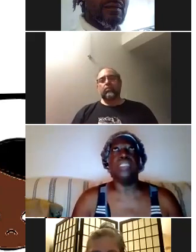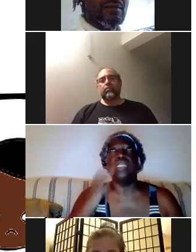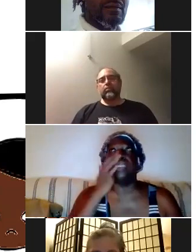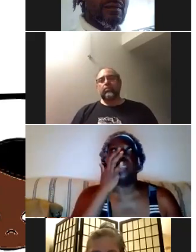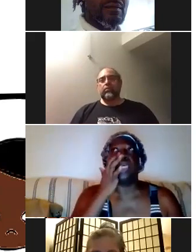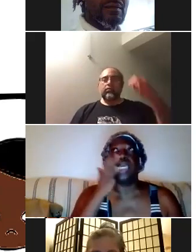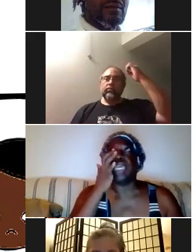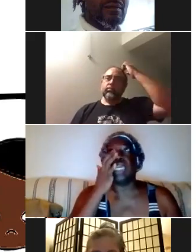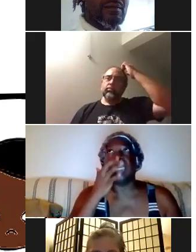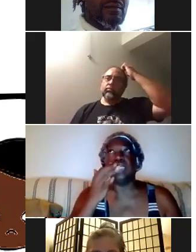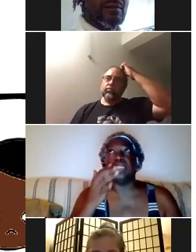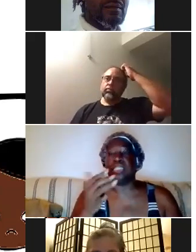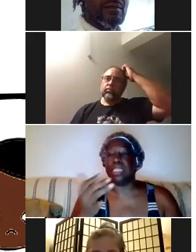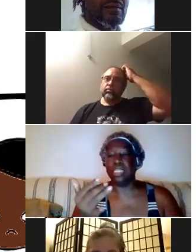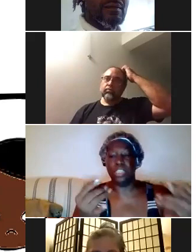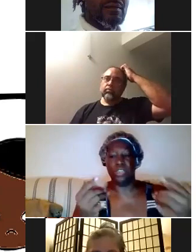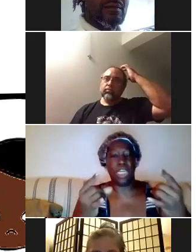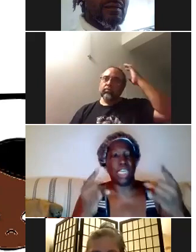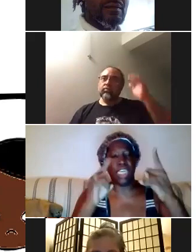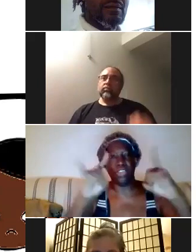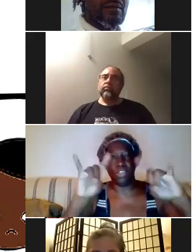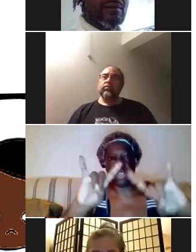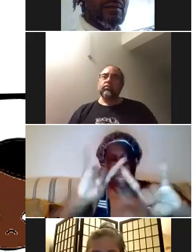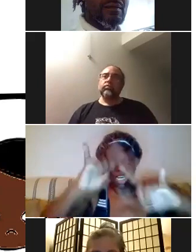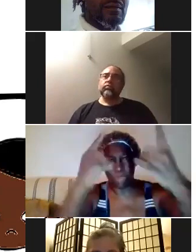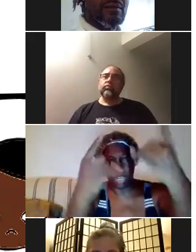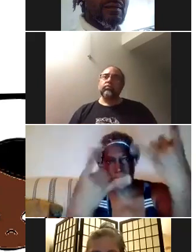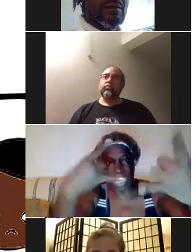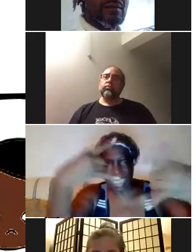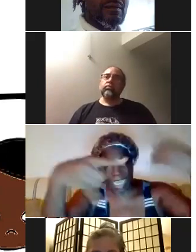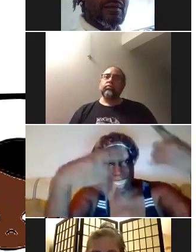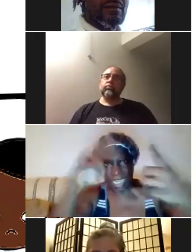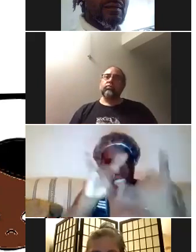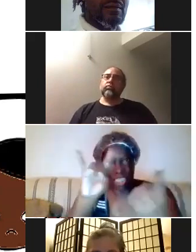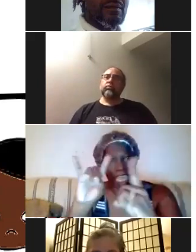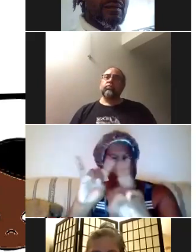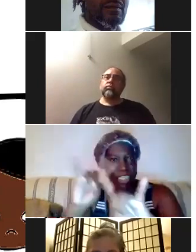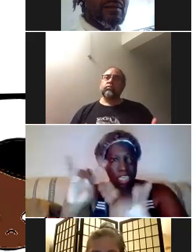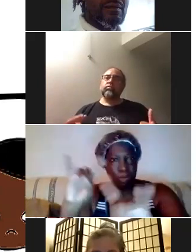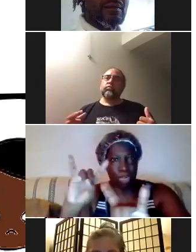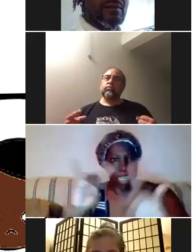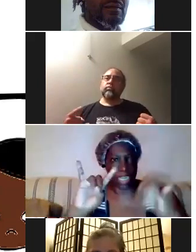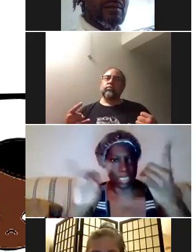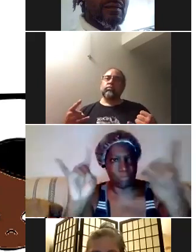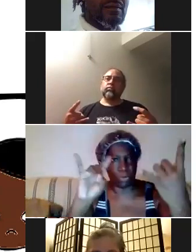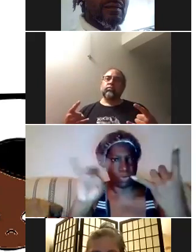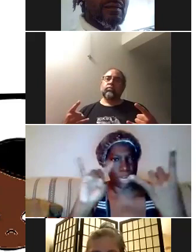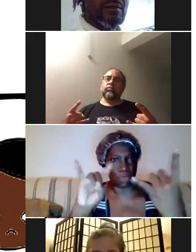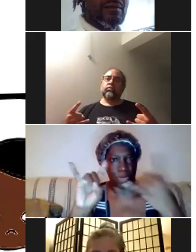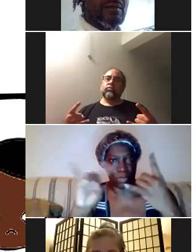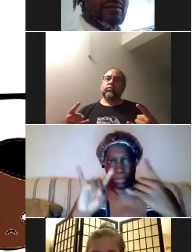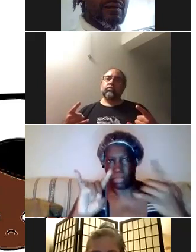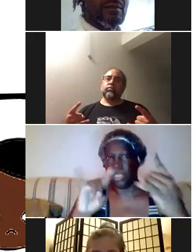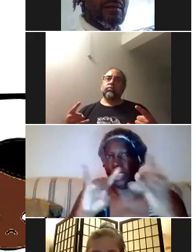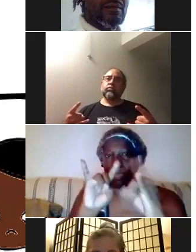Hippopotamus is, you again, you do your rock and roll hand thing. This is not A.S.L, by the way, for rock